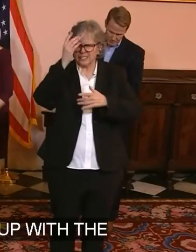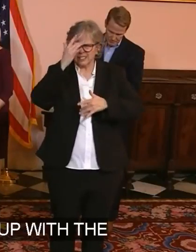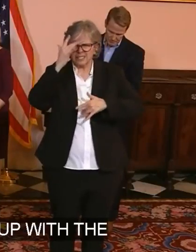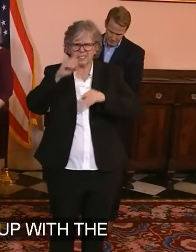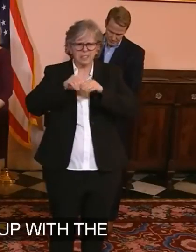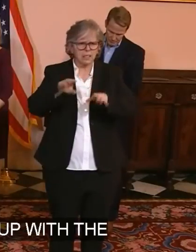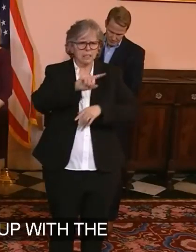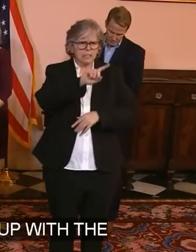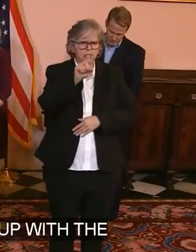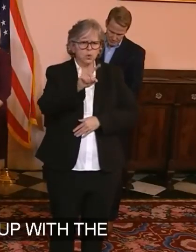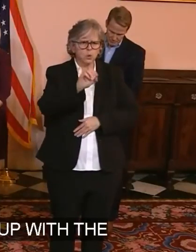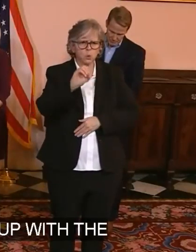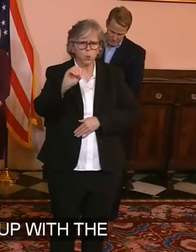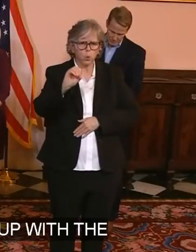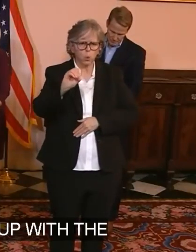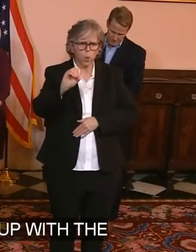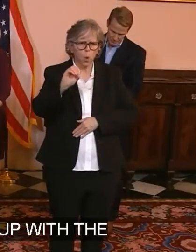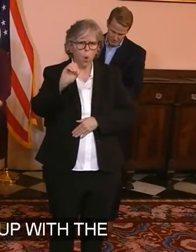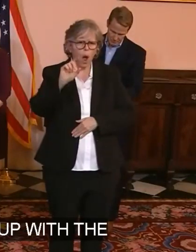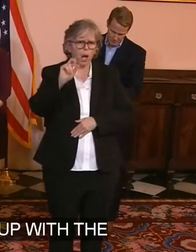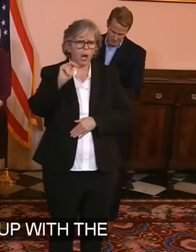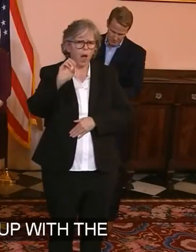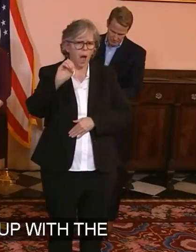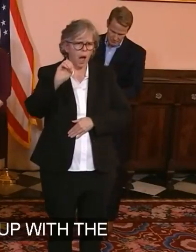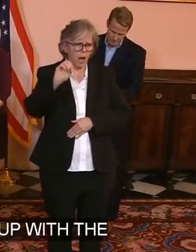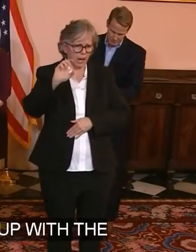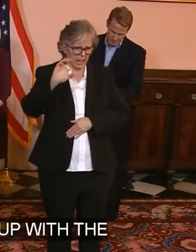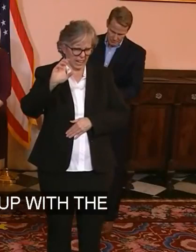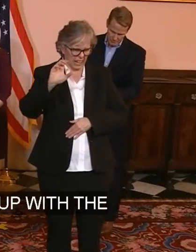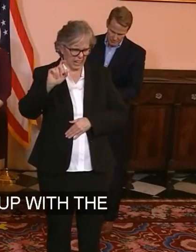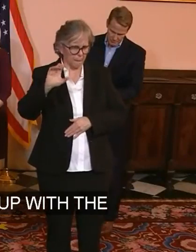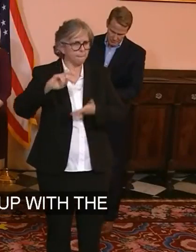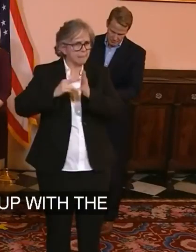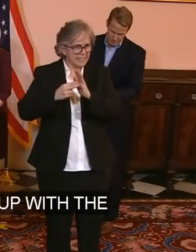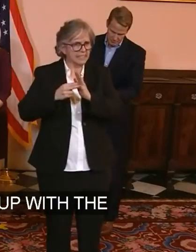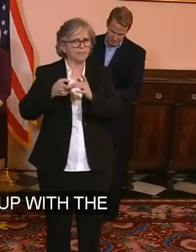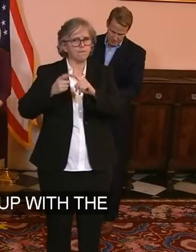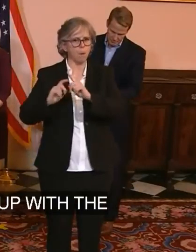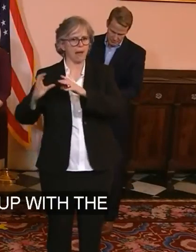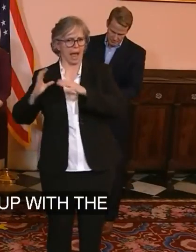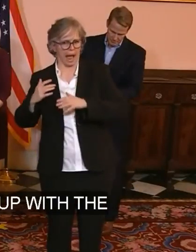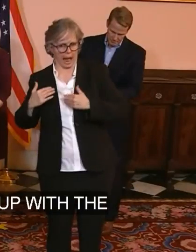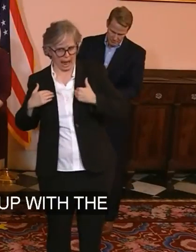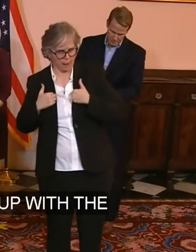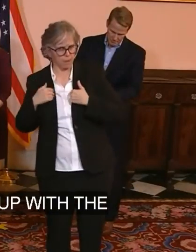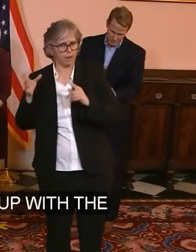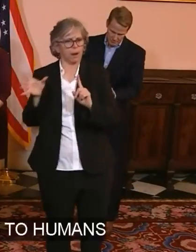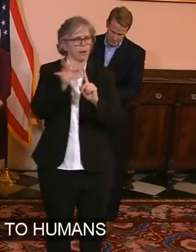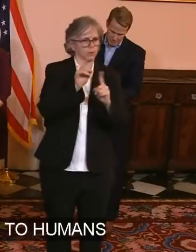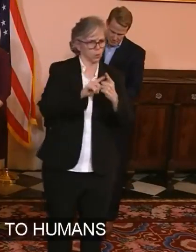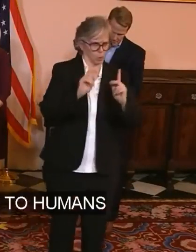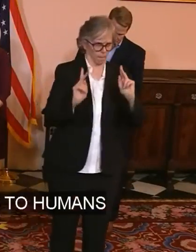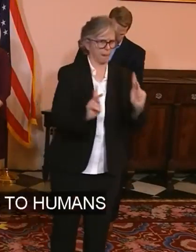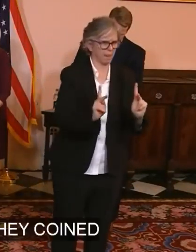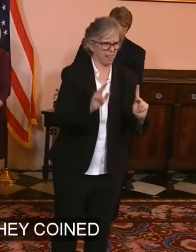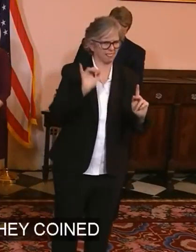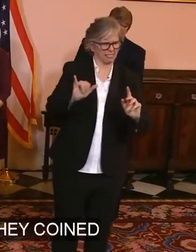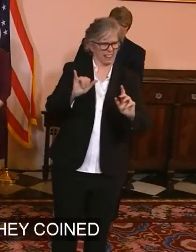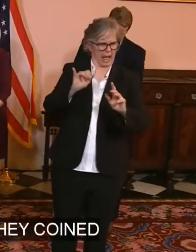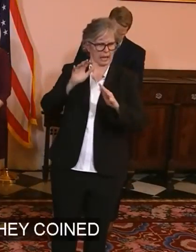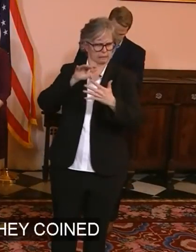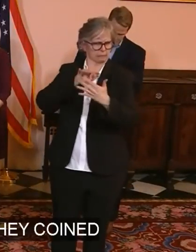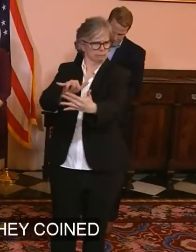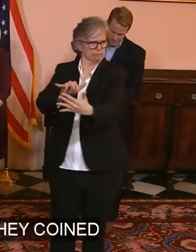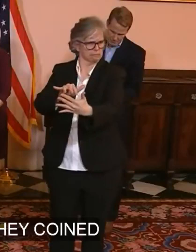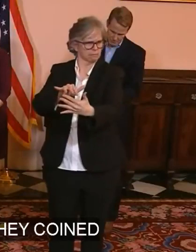this concept of us, and they coined this term, One Health. In this world, we are one world,